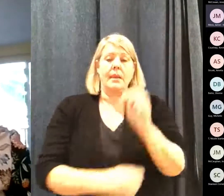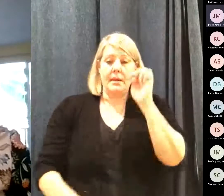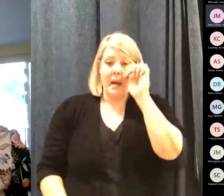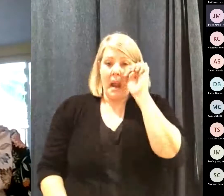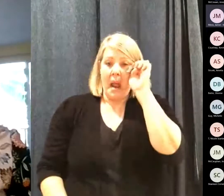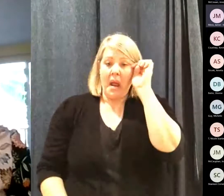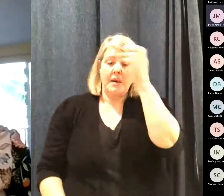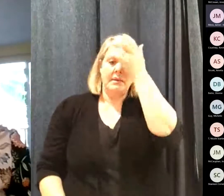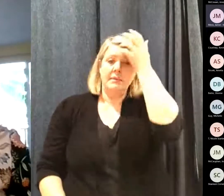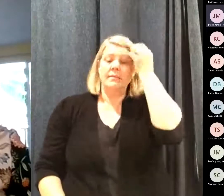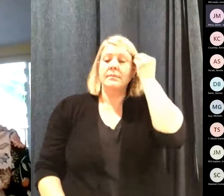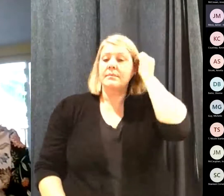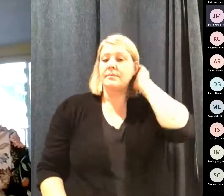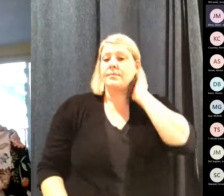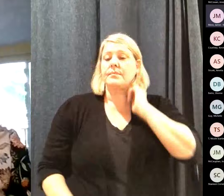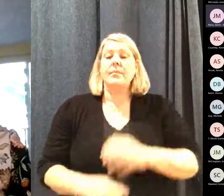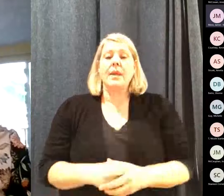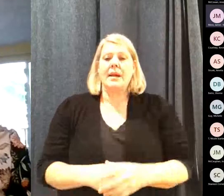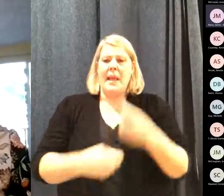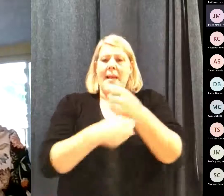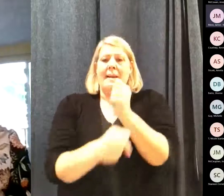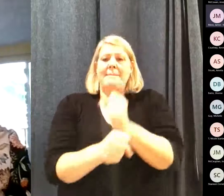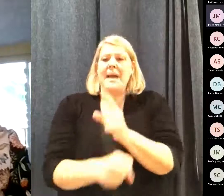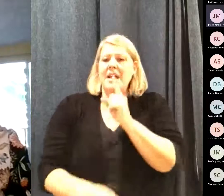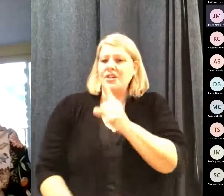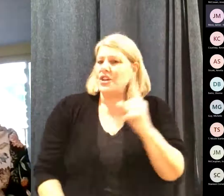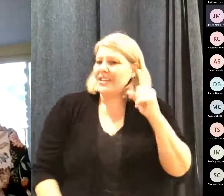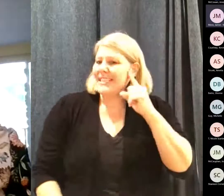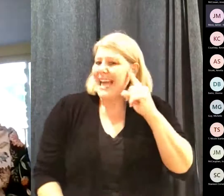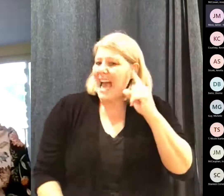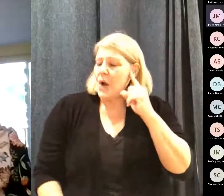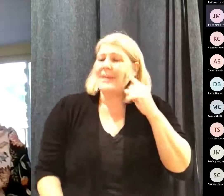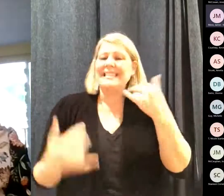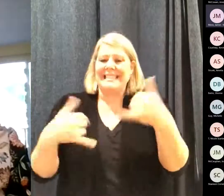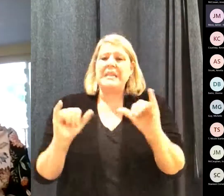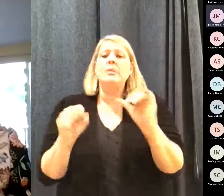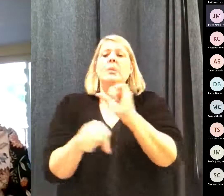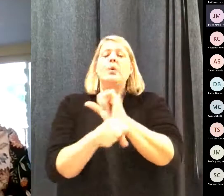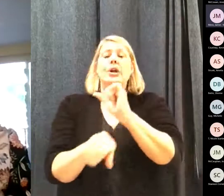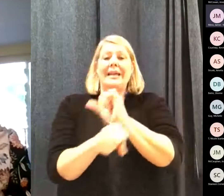Okay, make sure the sound is on.